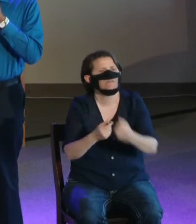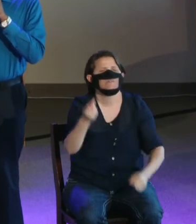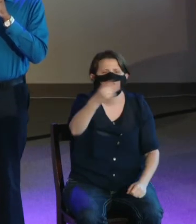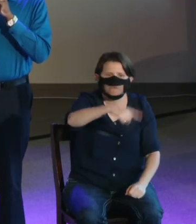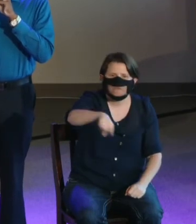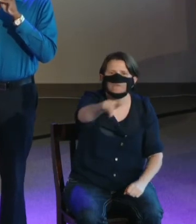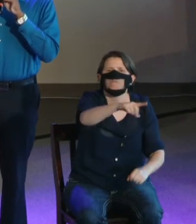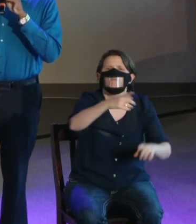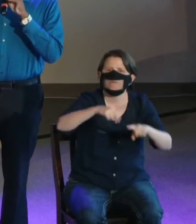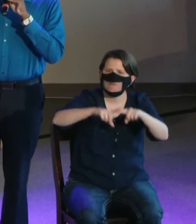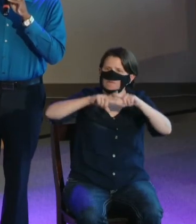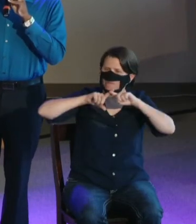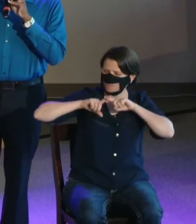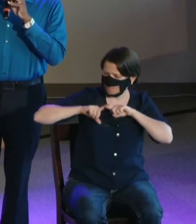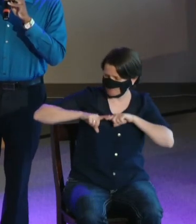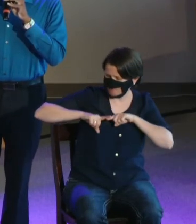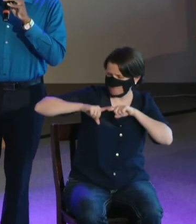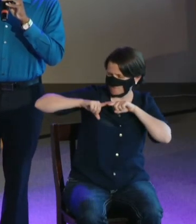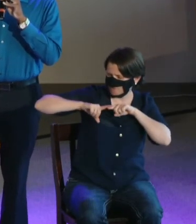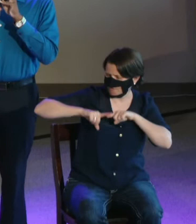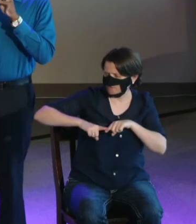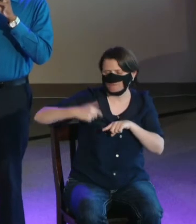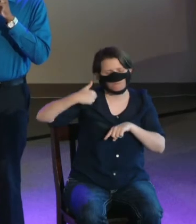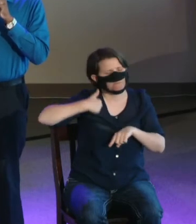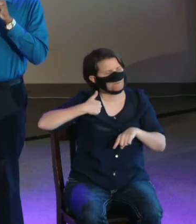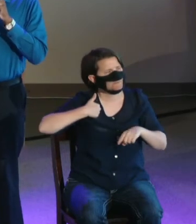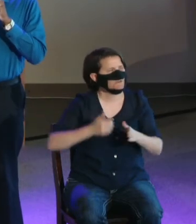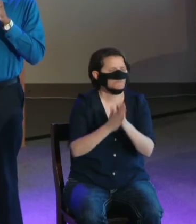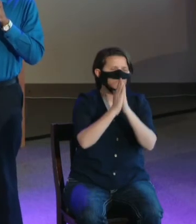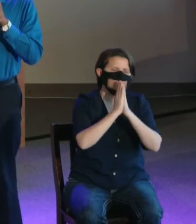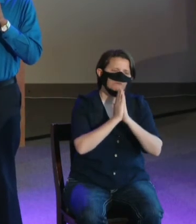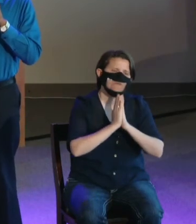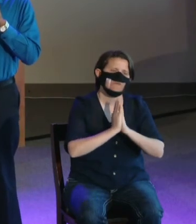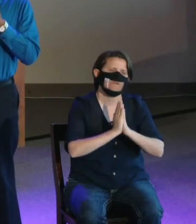You can depend on me to pray for